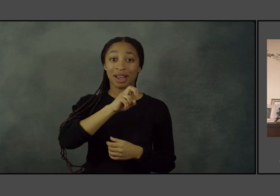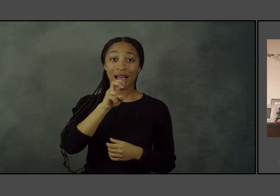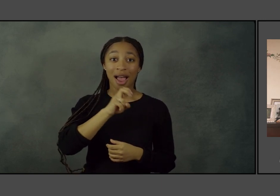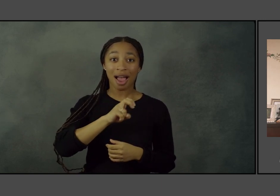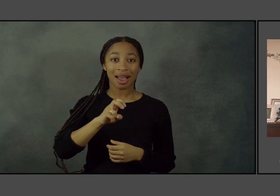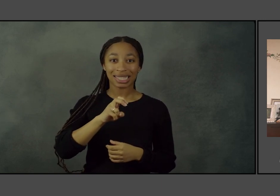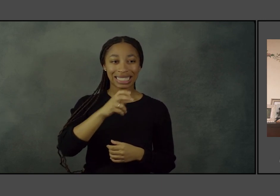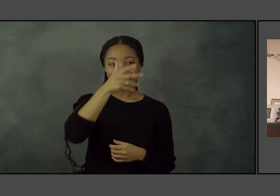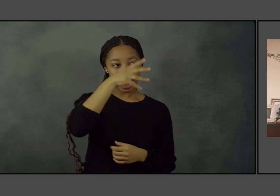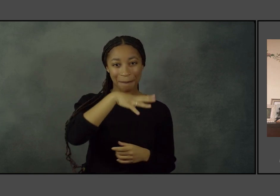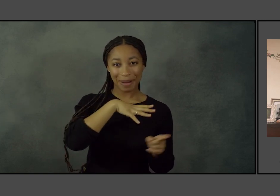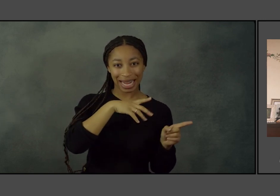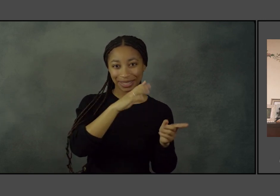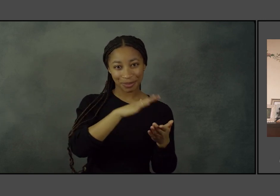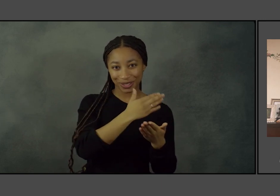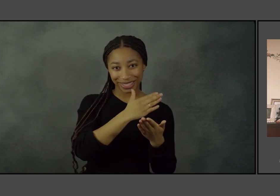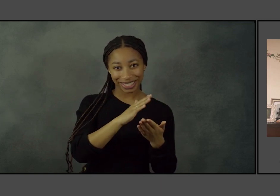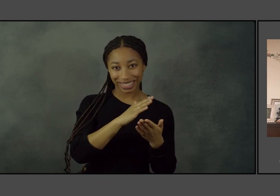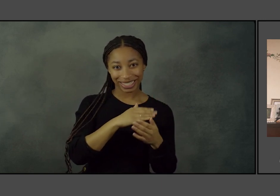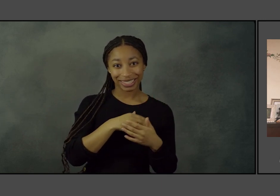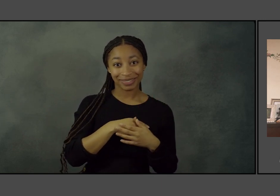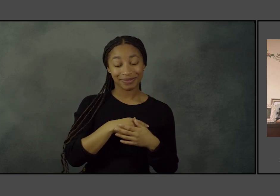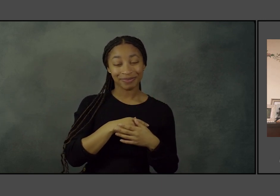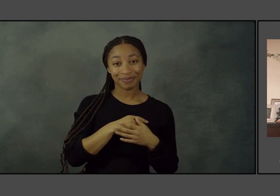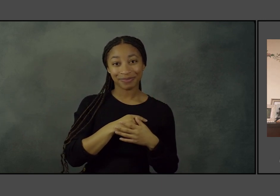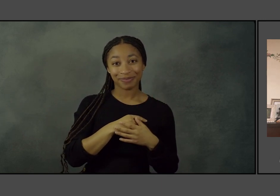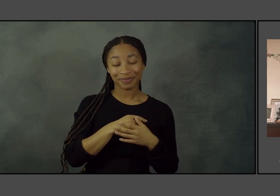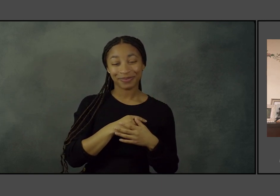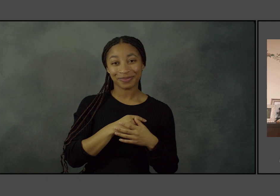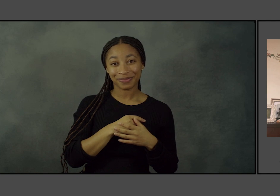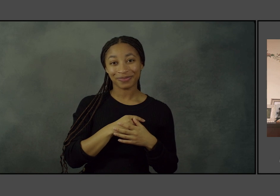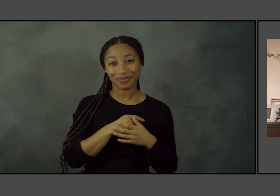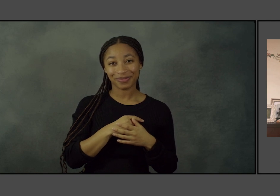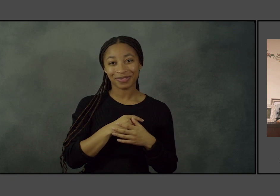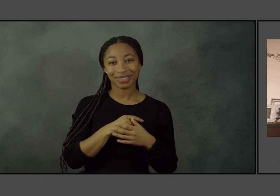yet the sound of it feels very